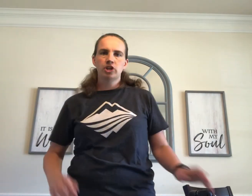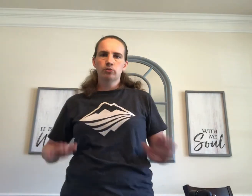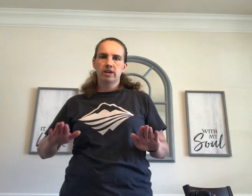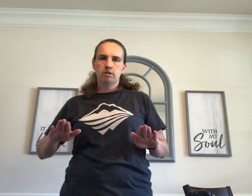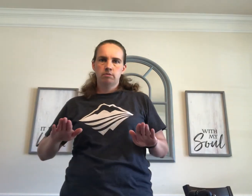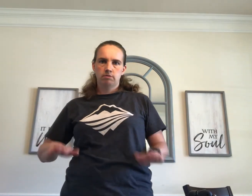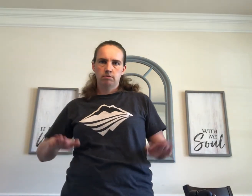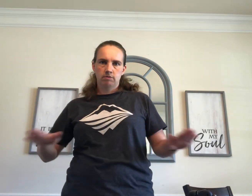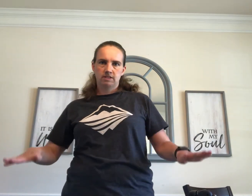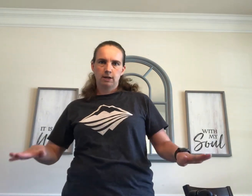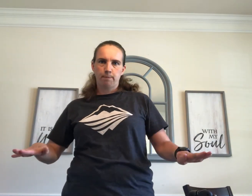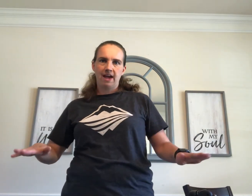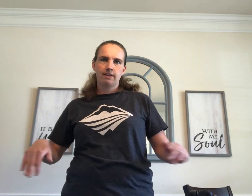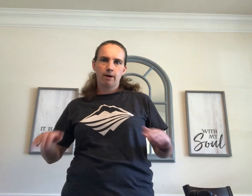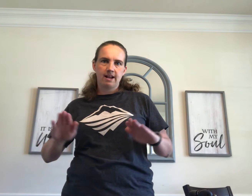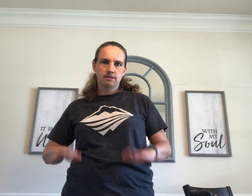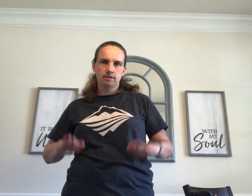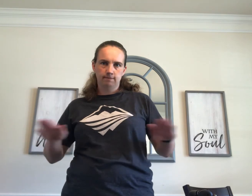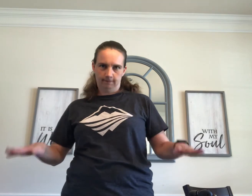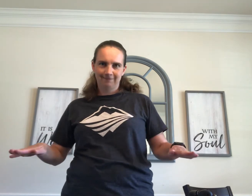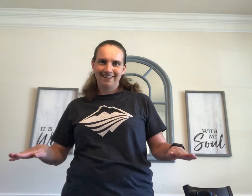Children, it's like you're patting their heads, okay?